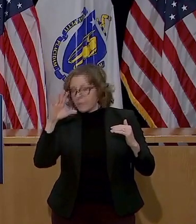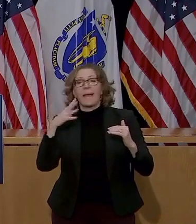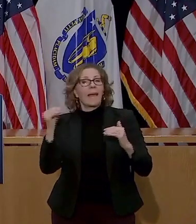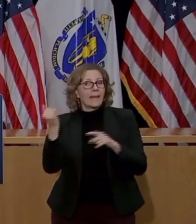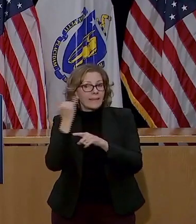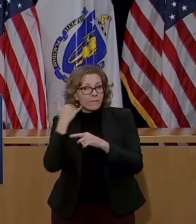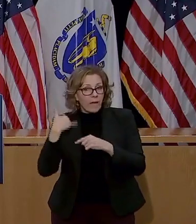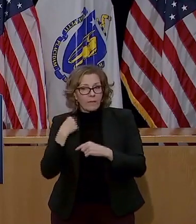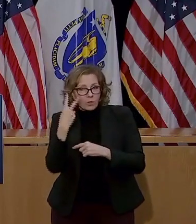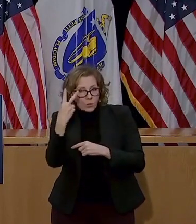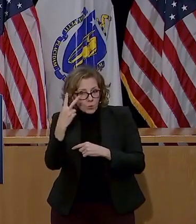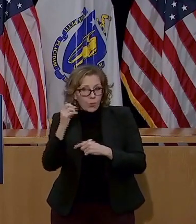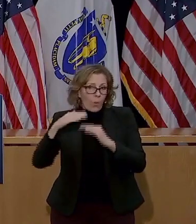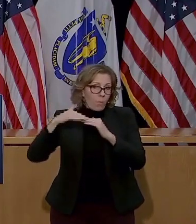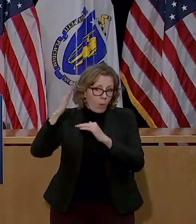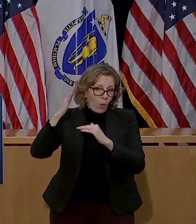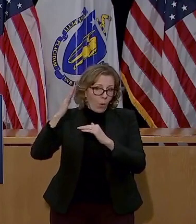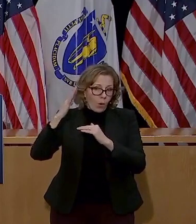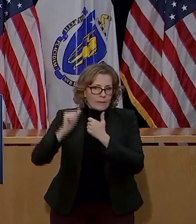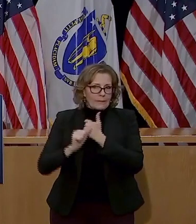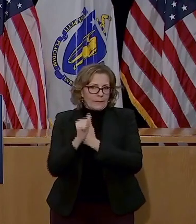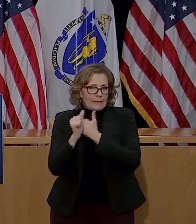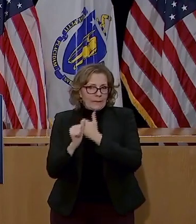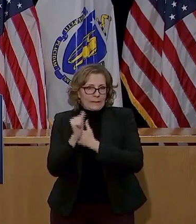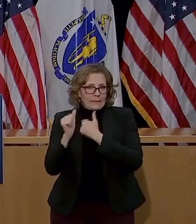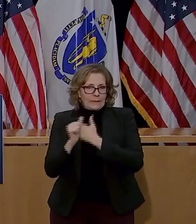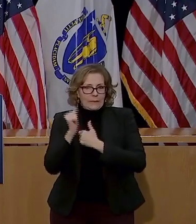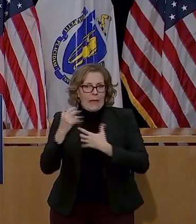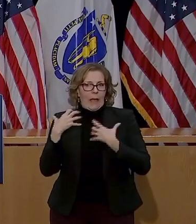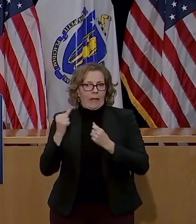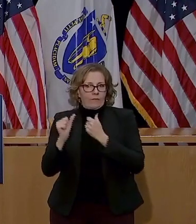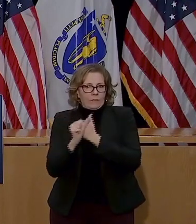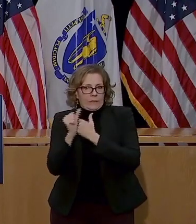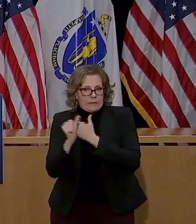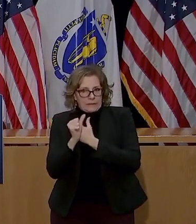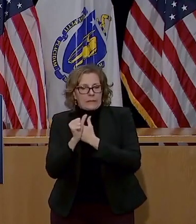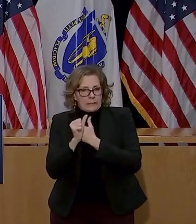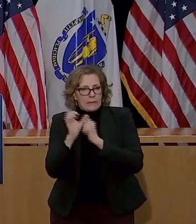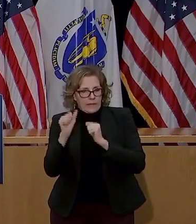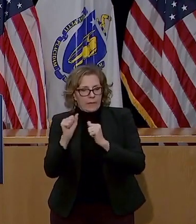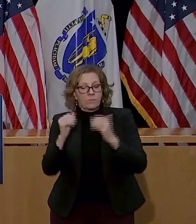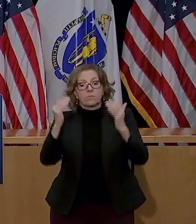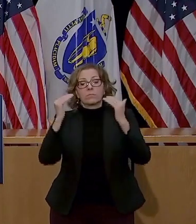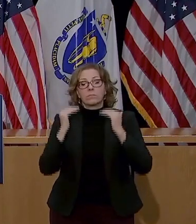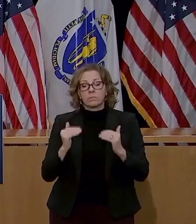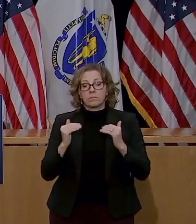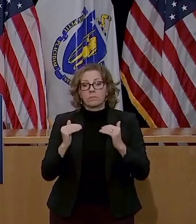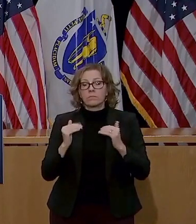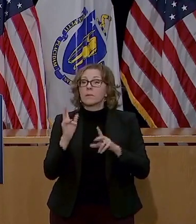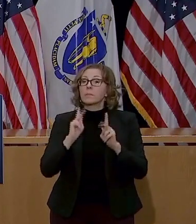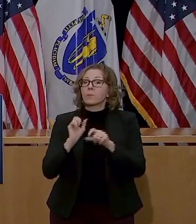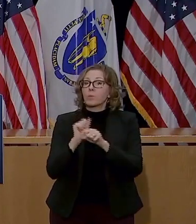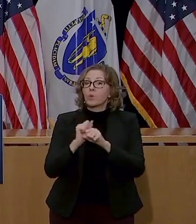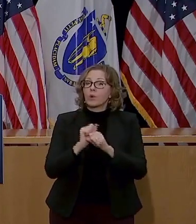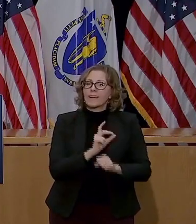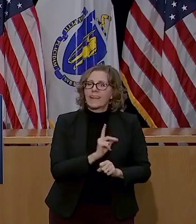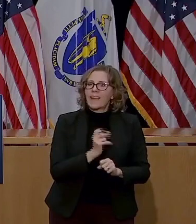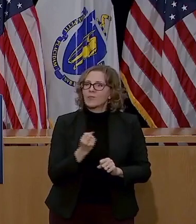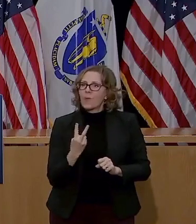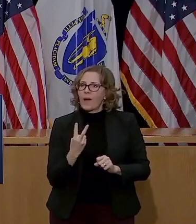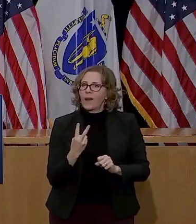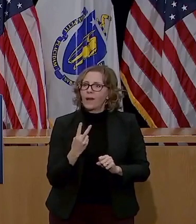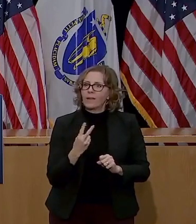more comorbidities. Early education and K-12 workers, transit utility, food